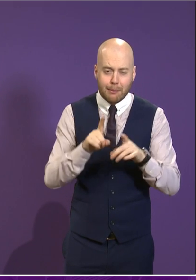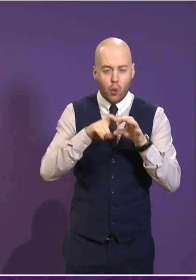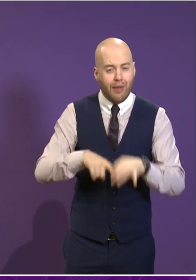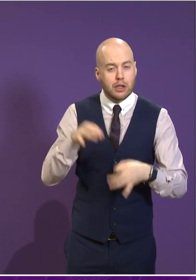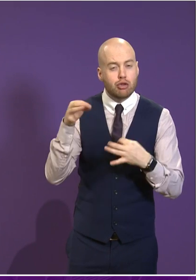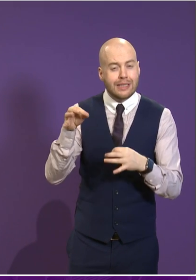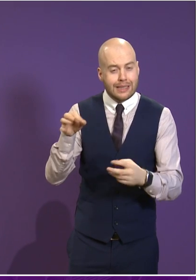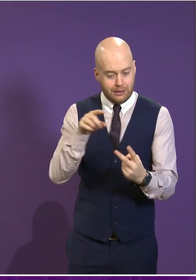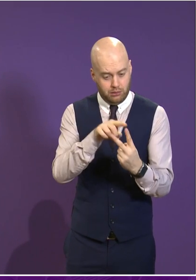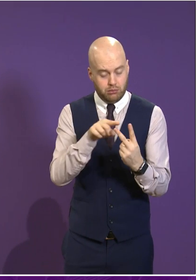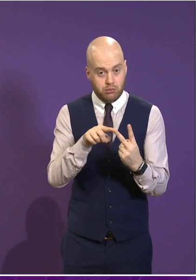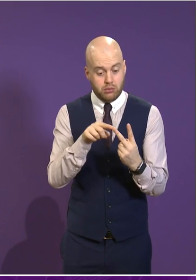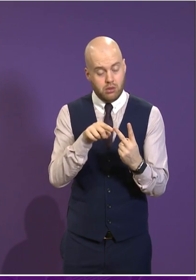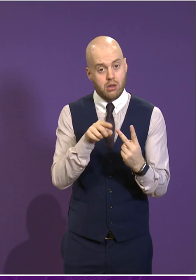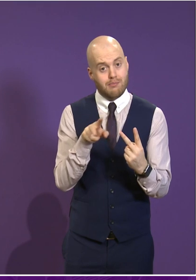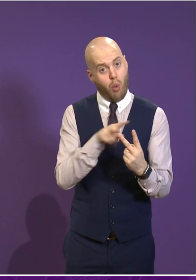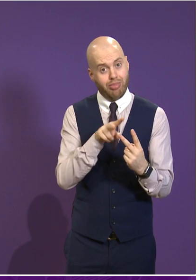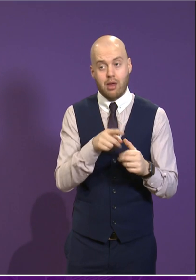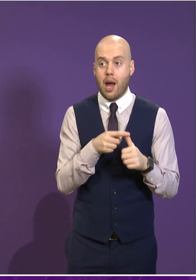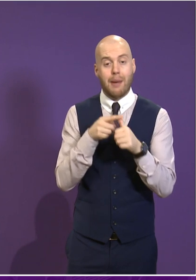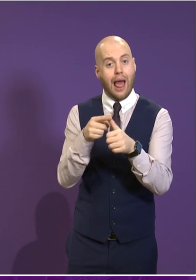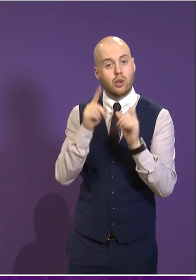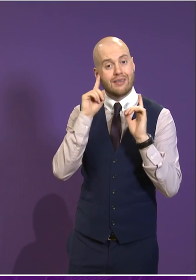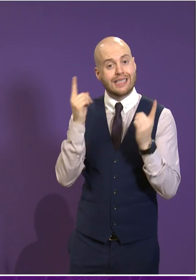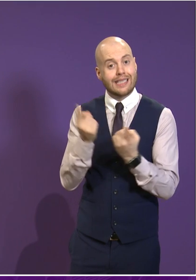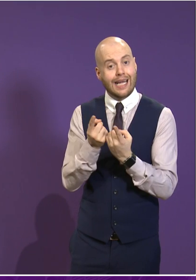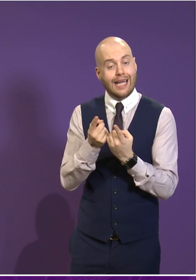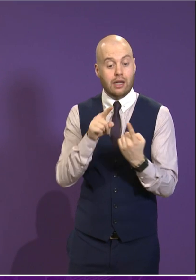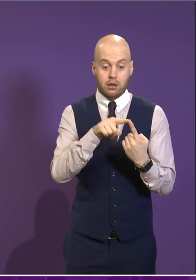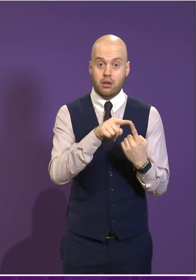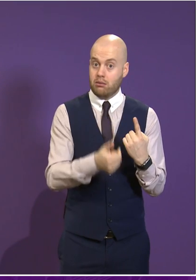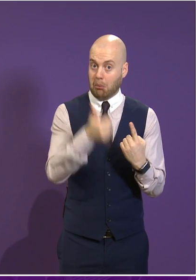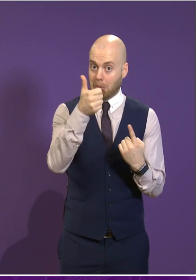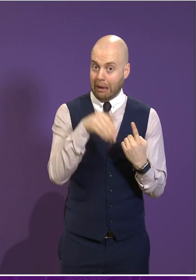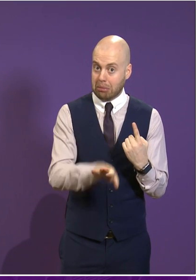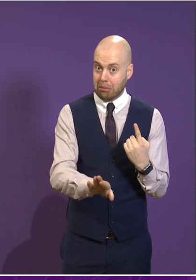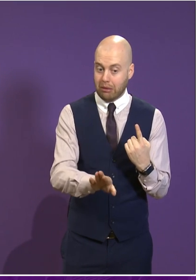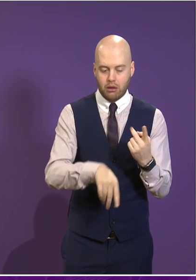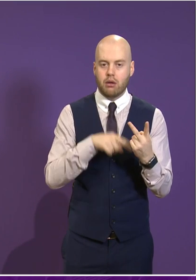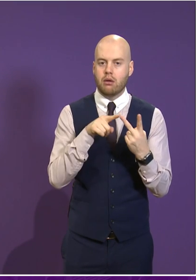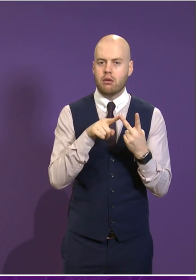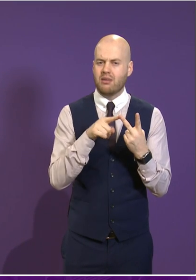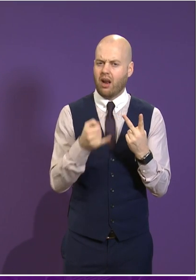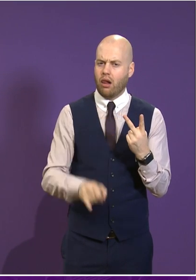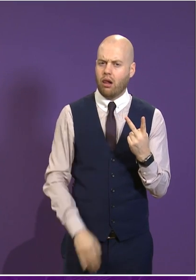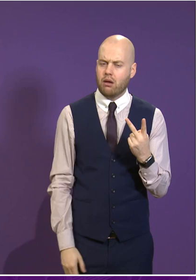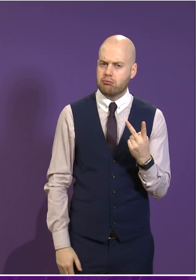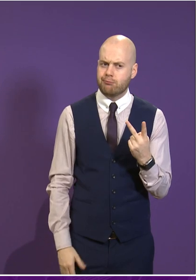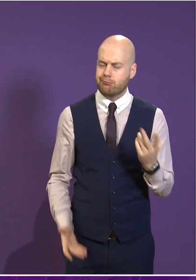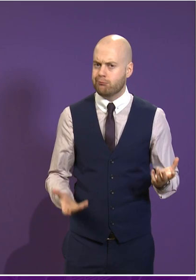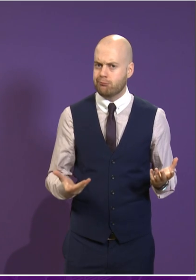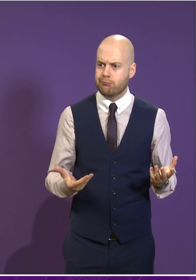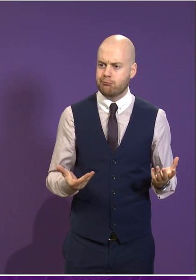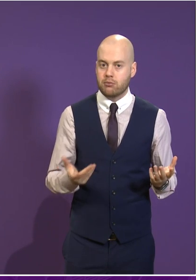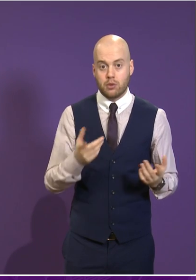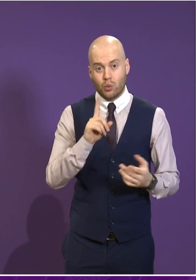university from different towns in Scotland, and one gets accepted and one doesn't, and the only basis in which they can conclude there's a